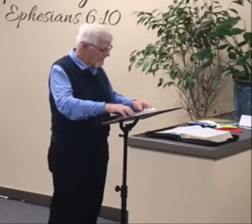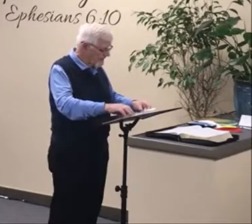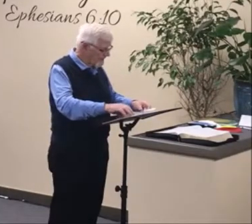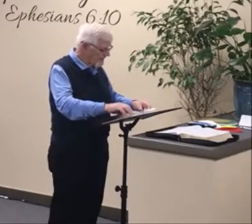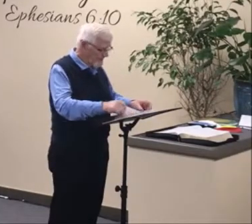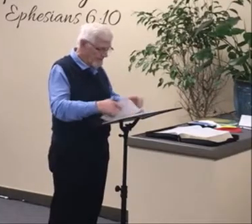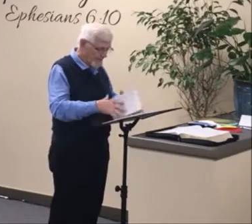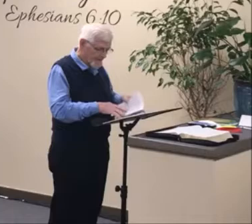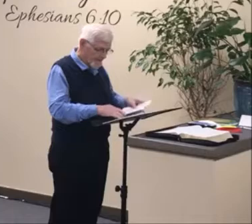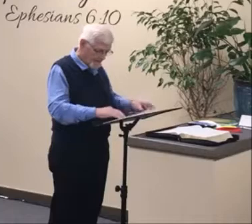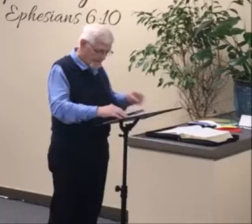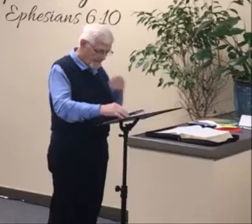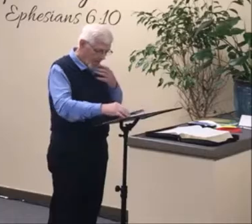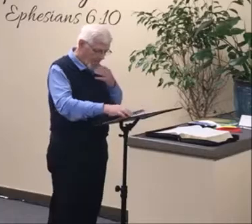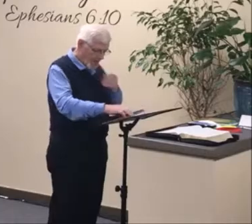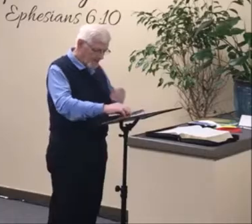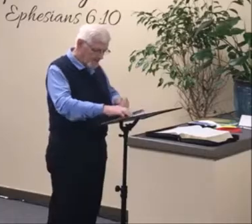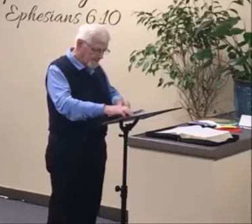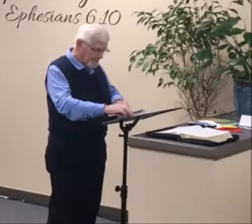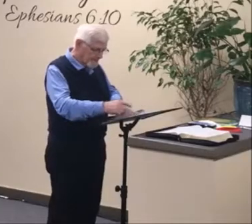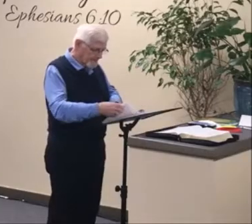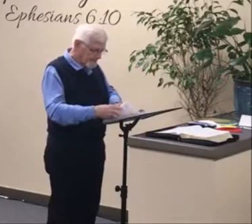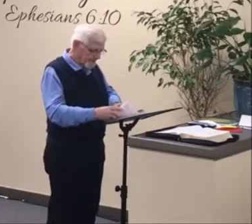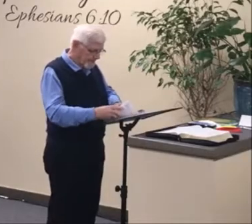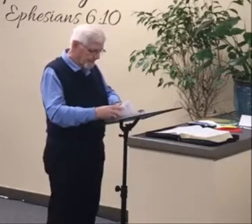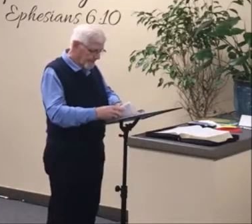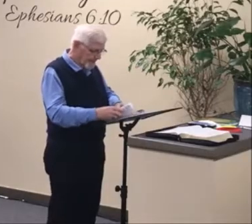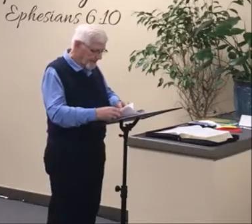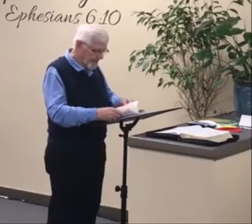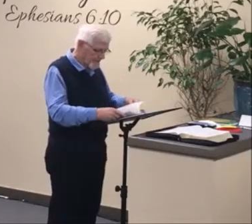Got special music this morning in a minute. And